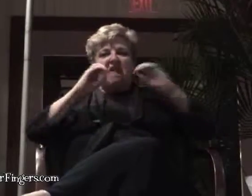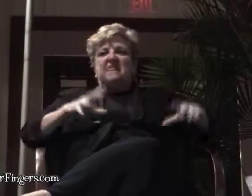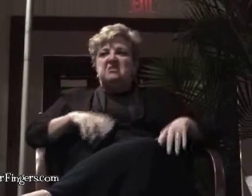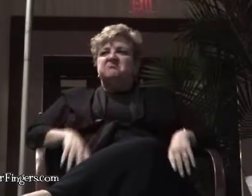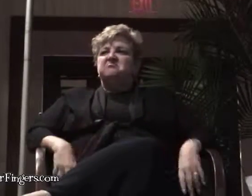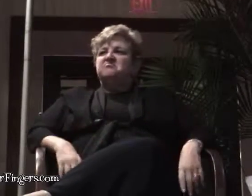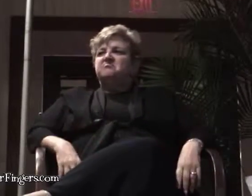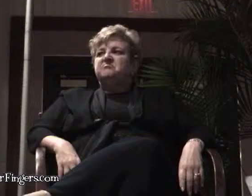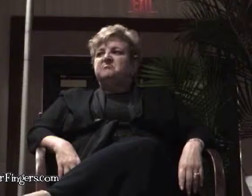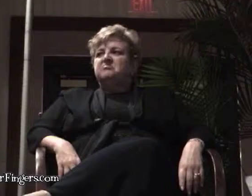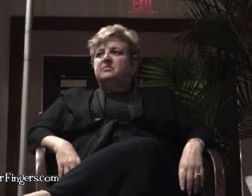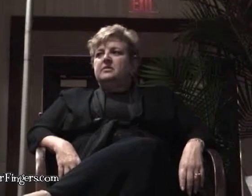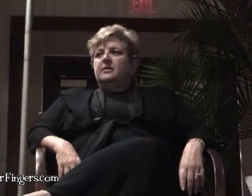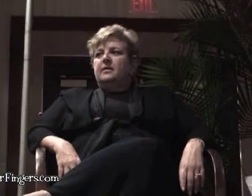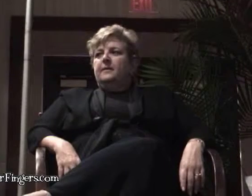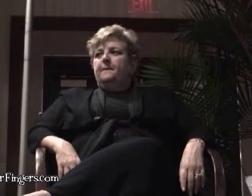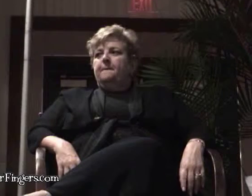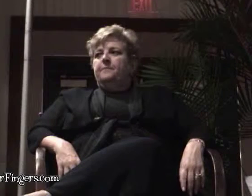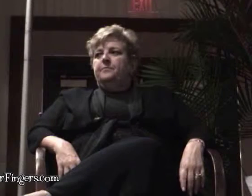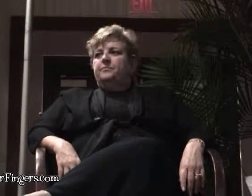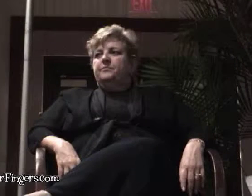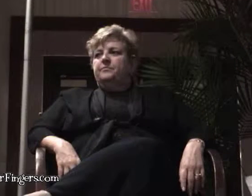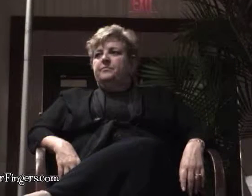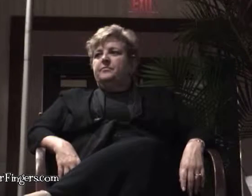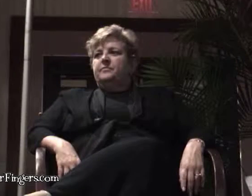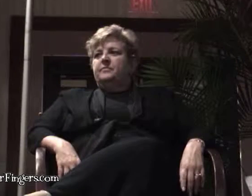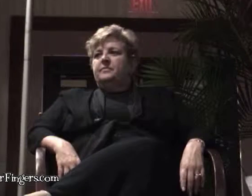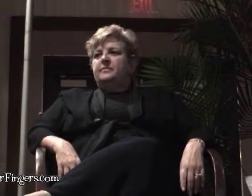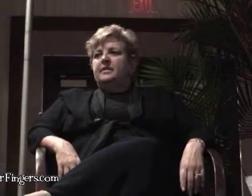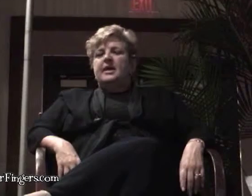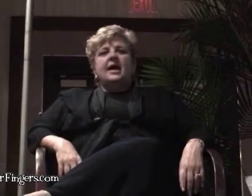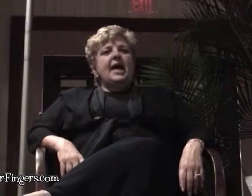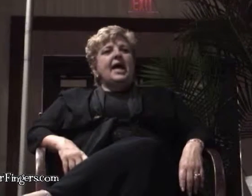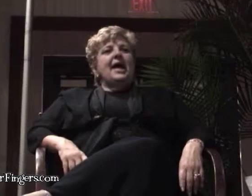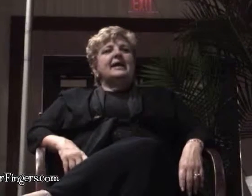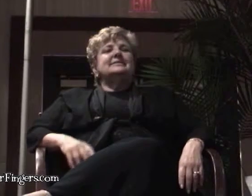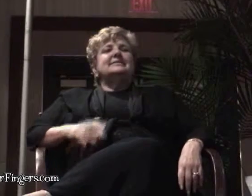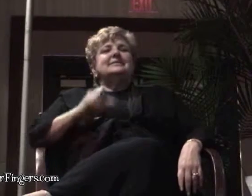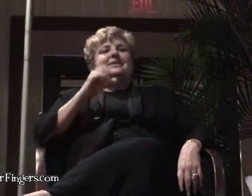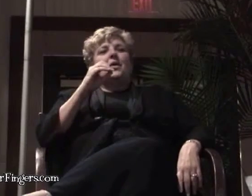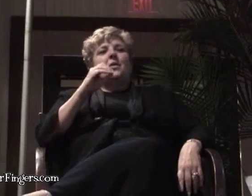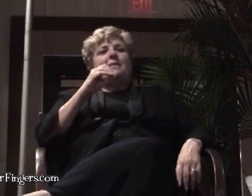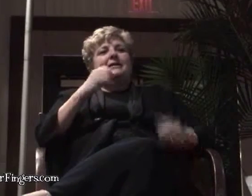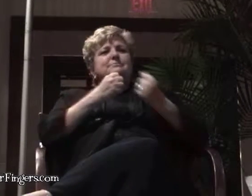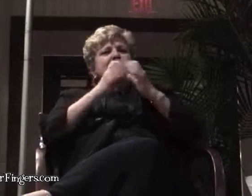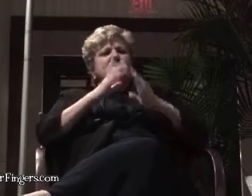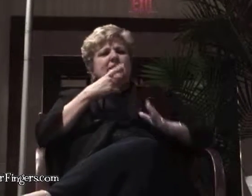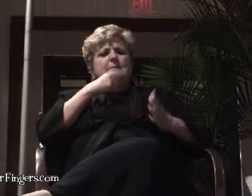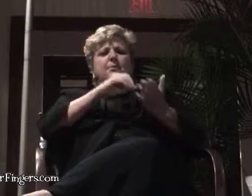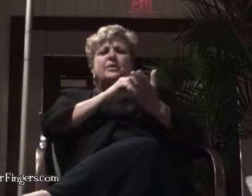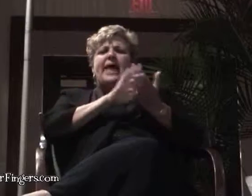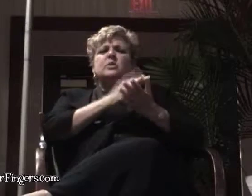Will you get your business away from it? Write down something, would you please? Just write fear, God help me at the top, write down something.